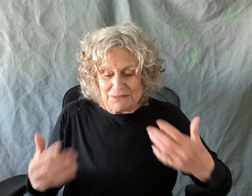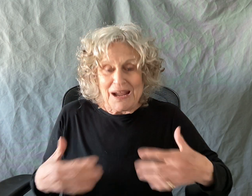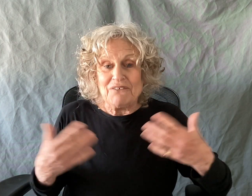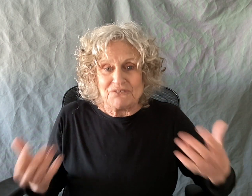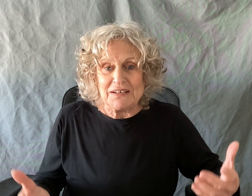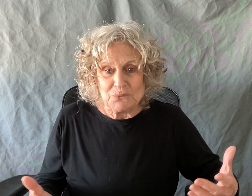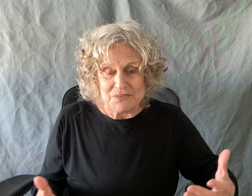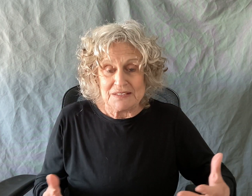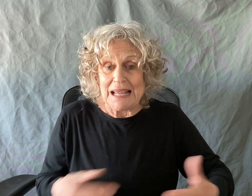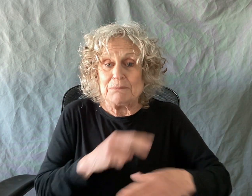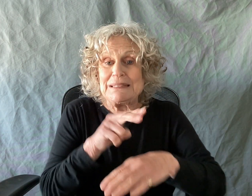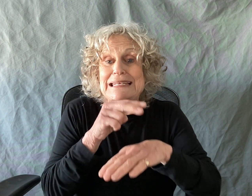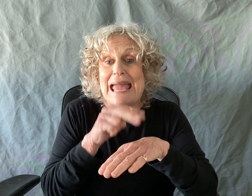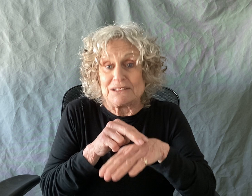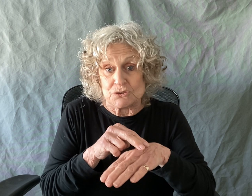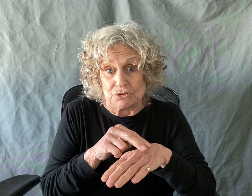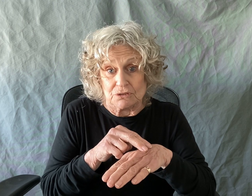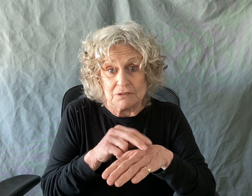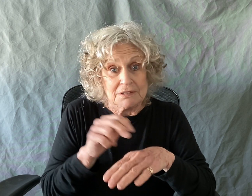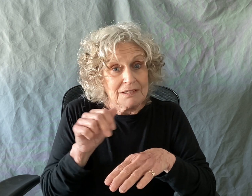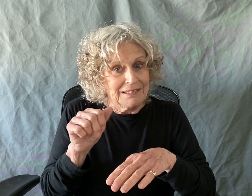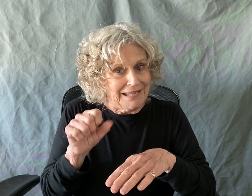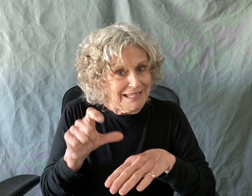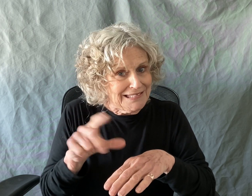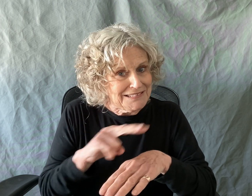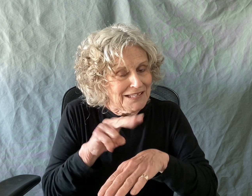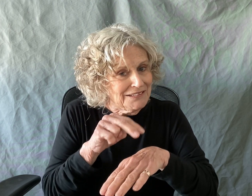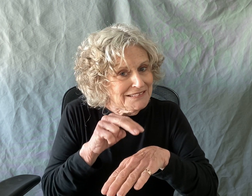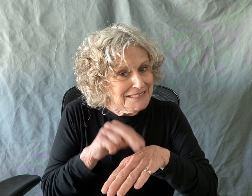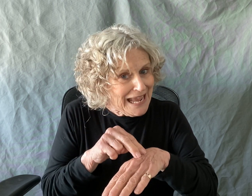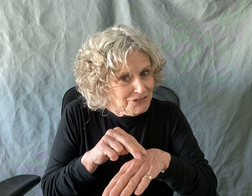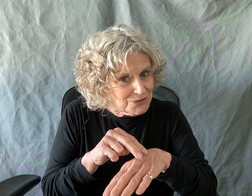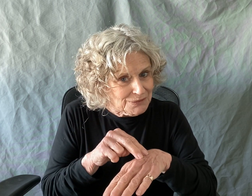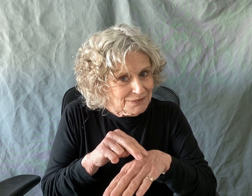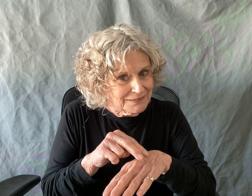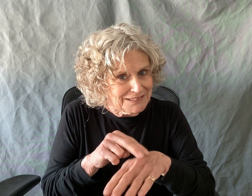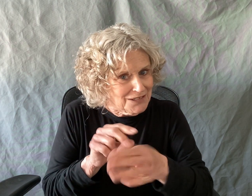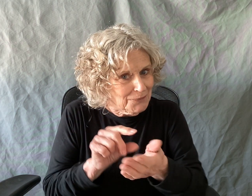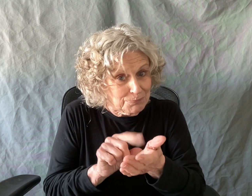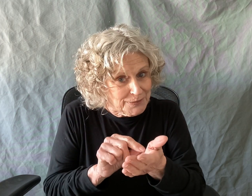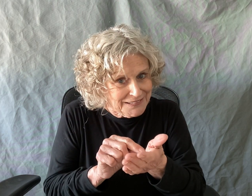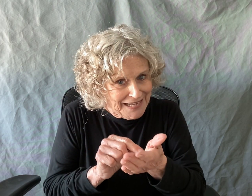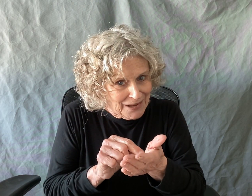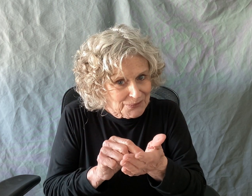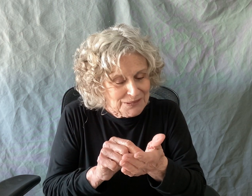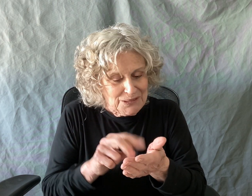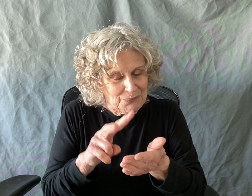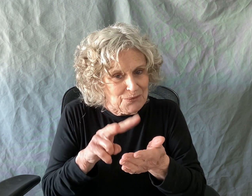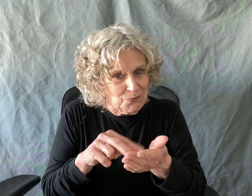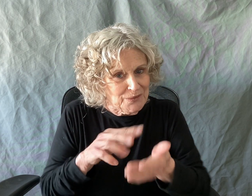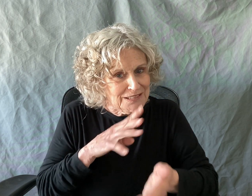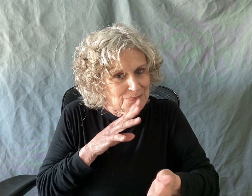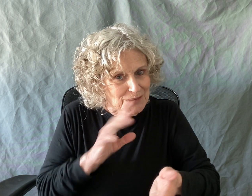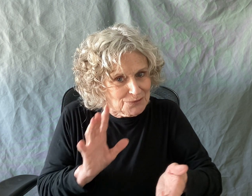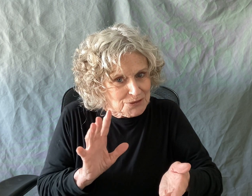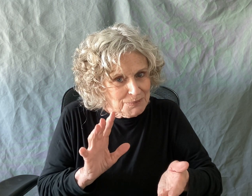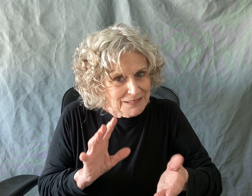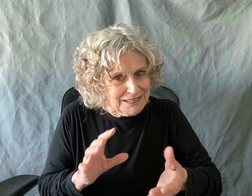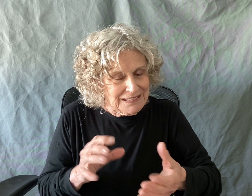Have fun with it and be natural. ASL is natural. It's not printed out. We don't read it, we don't speak it,